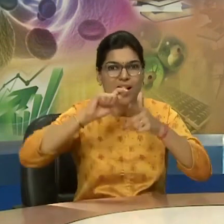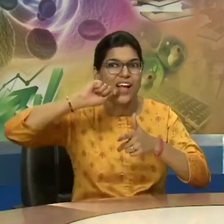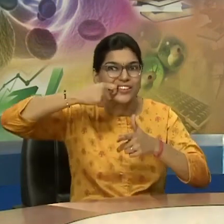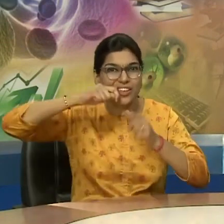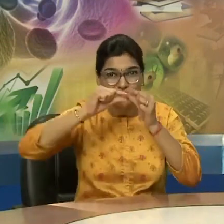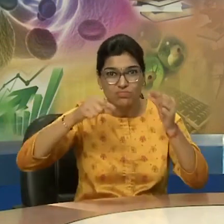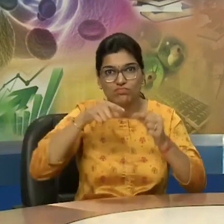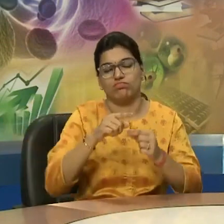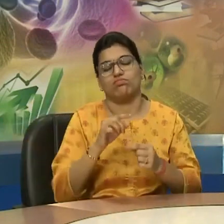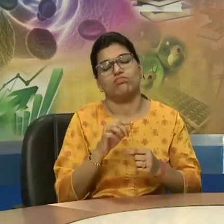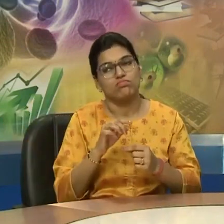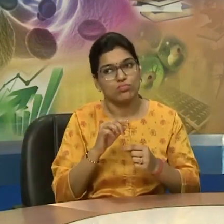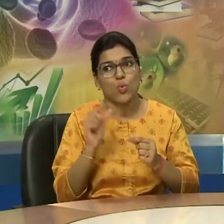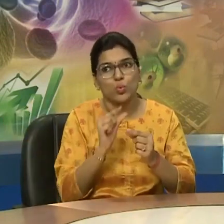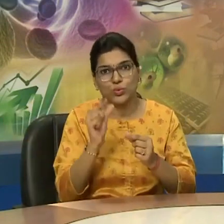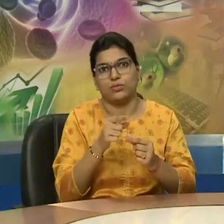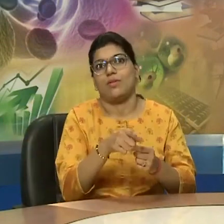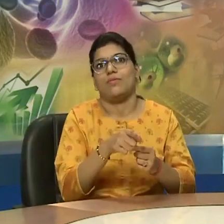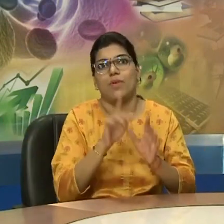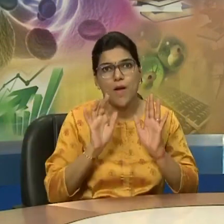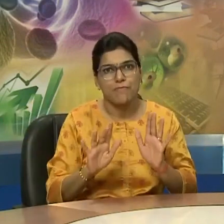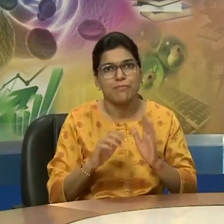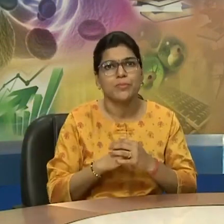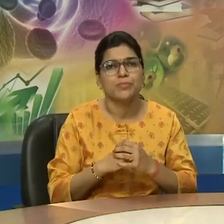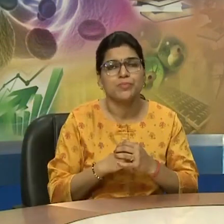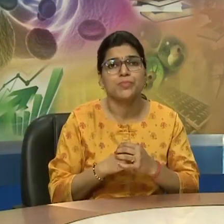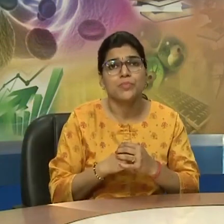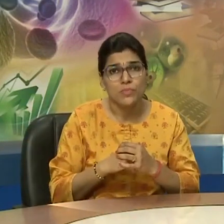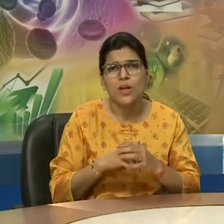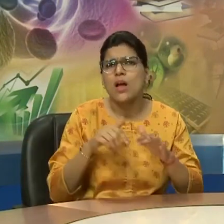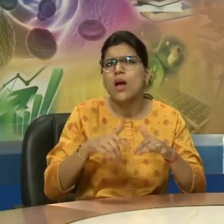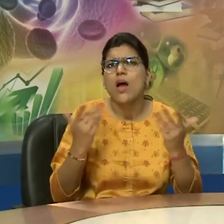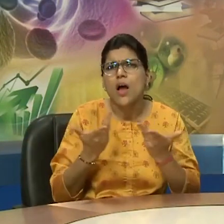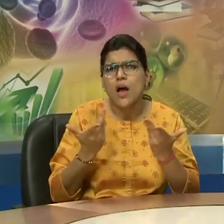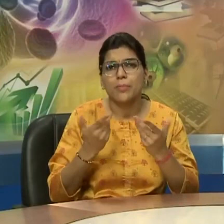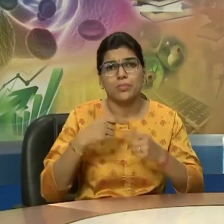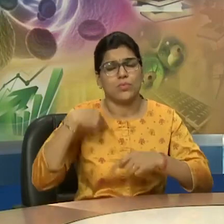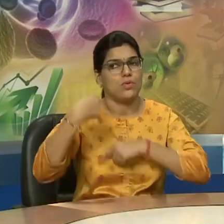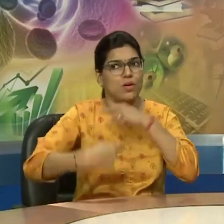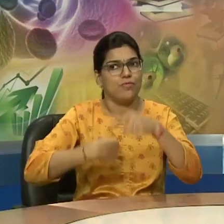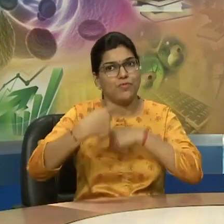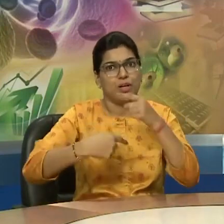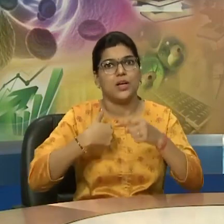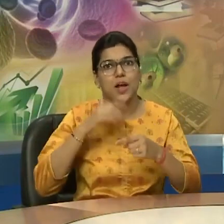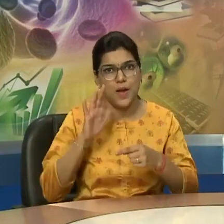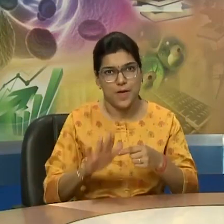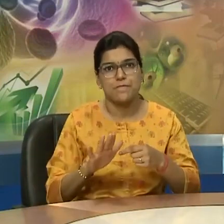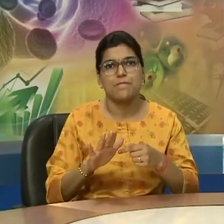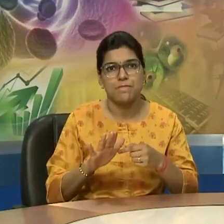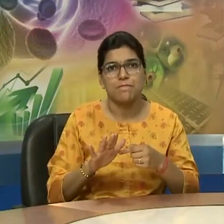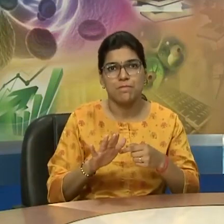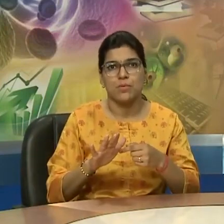Thanks again to the neem paste that I apply